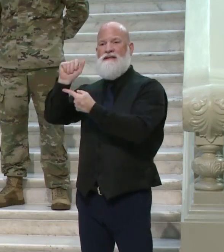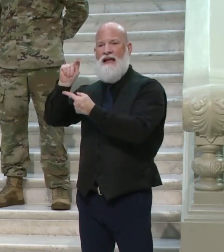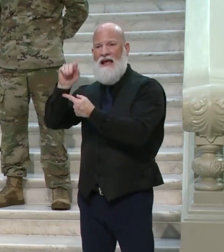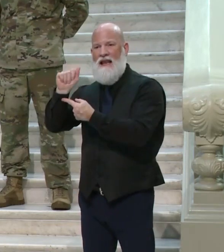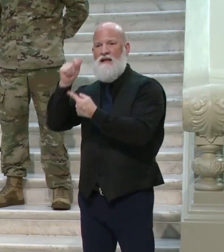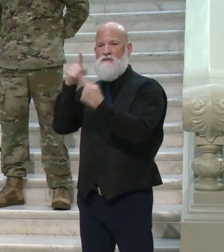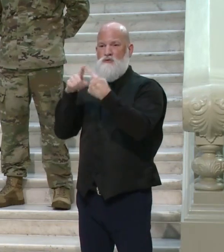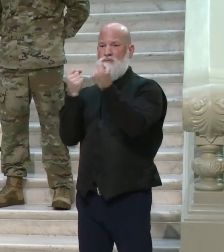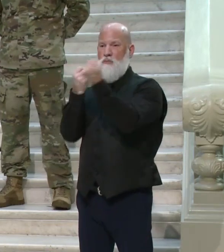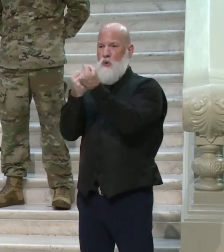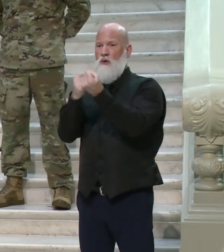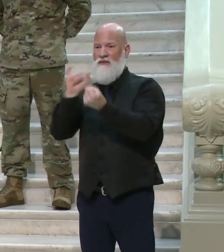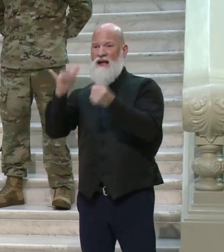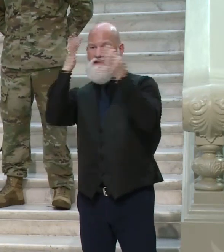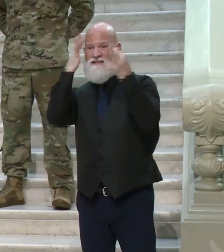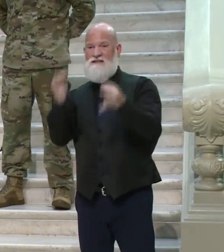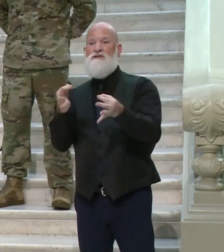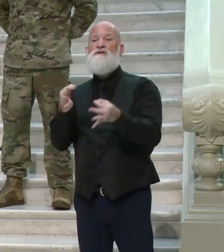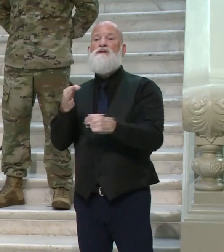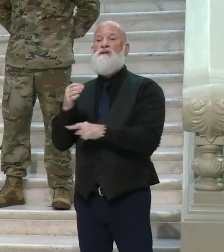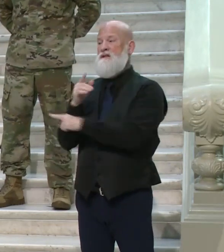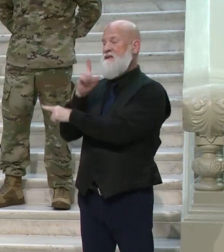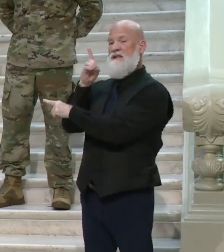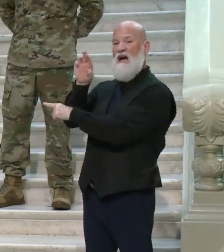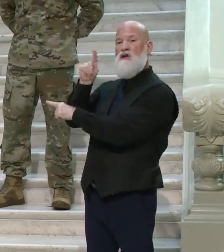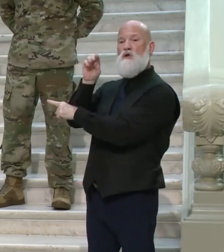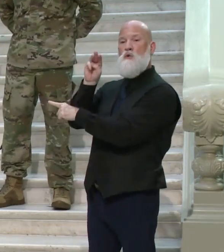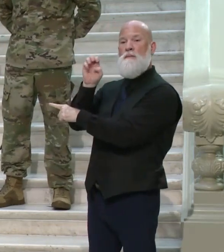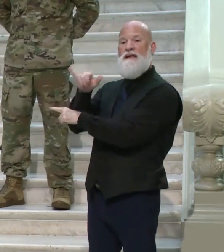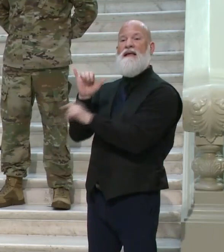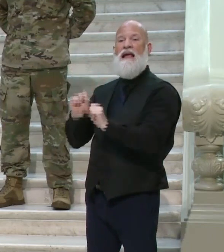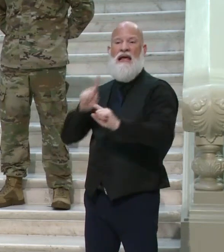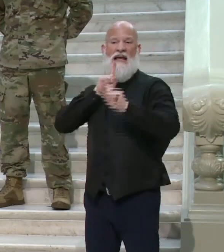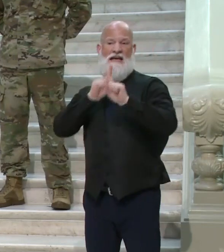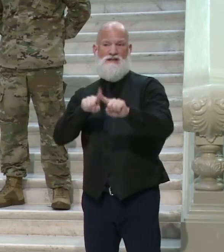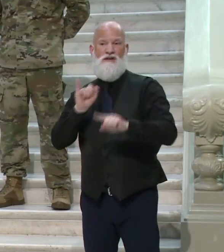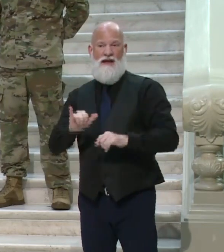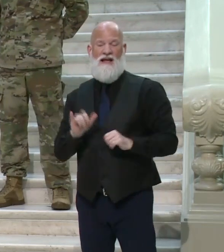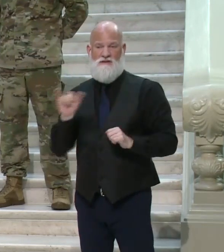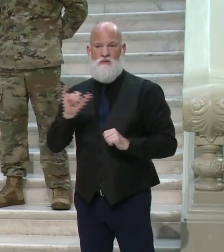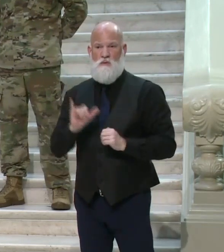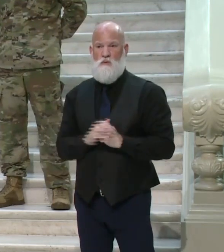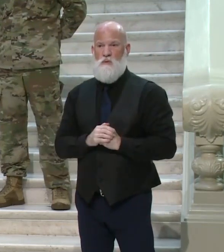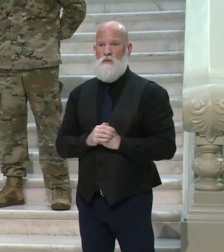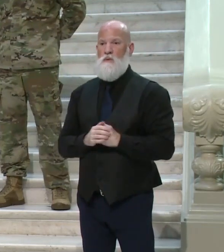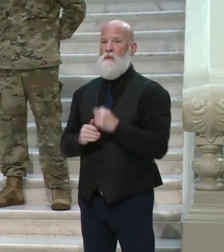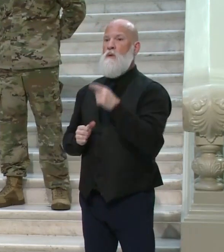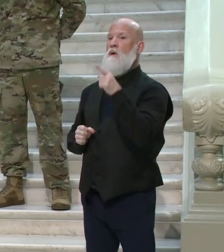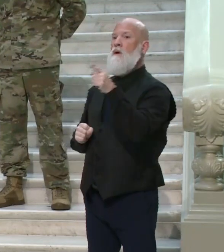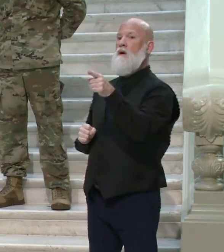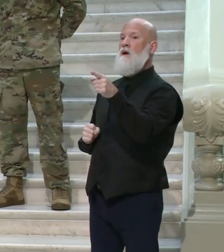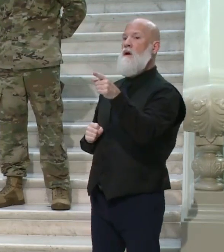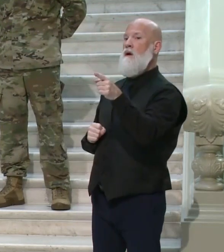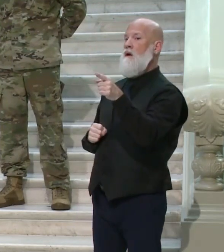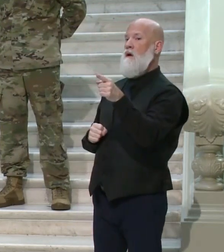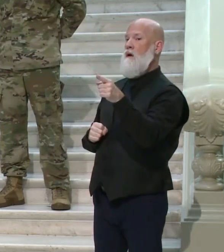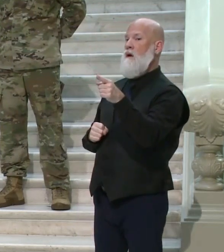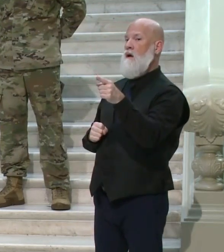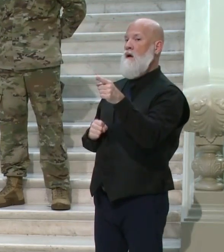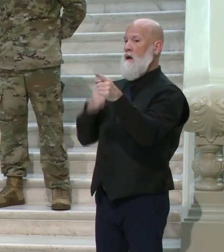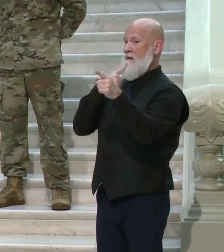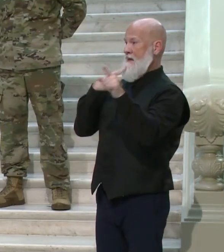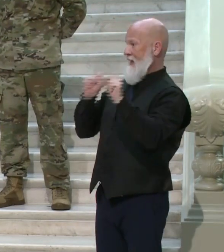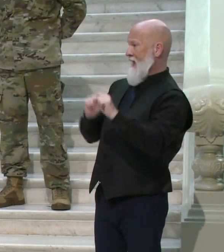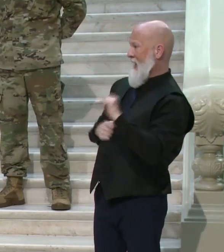know, if Dr. Toomey wants to, she can come answer that question as well. Could I ask Dr. Toomey? Could I ask her about the